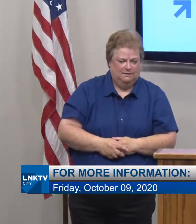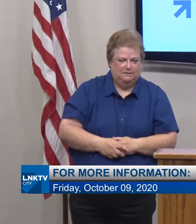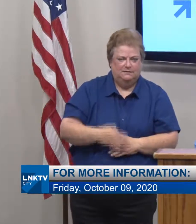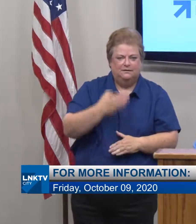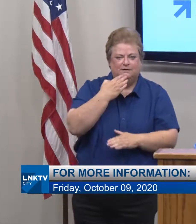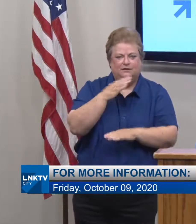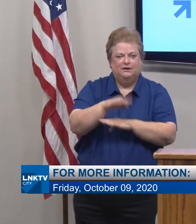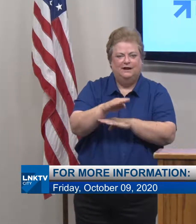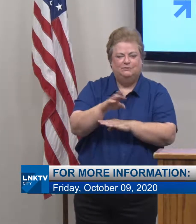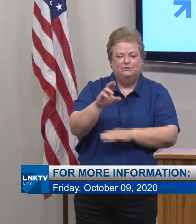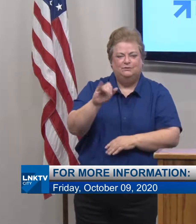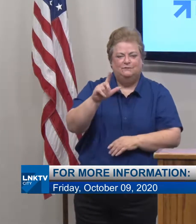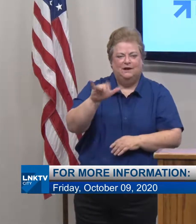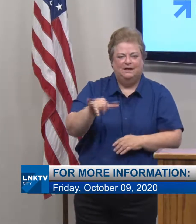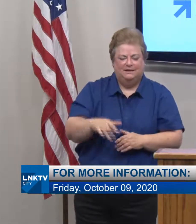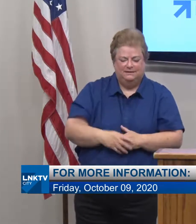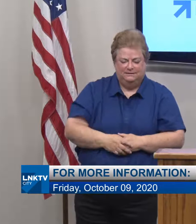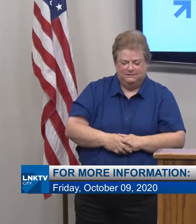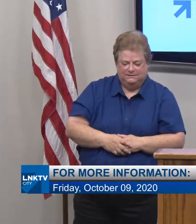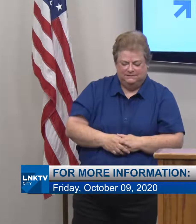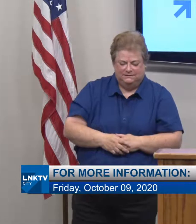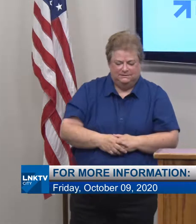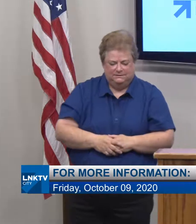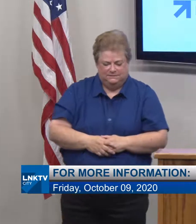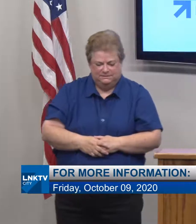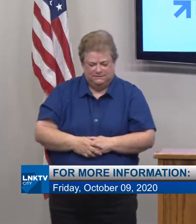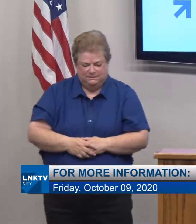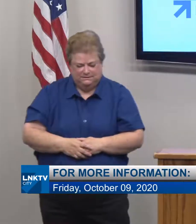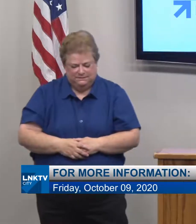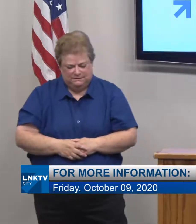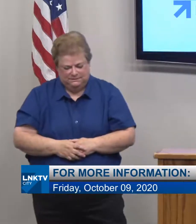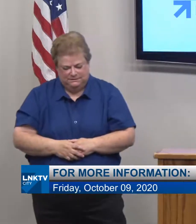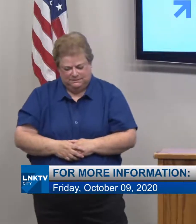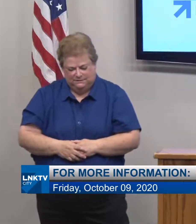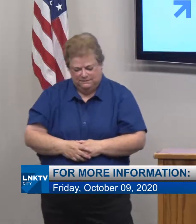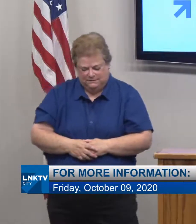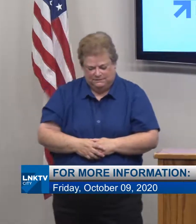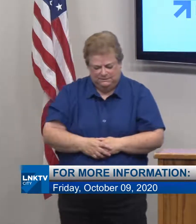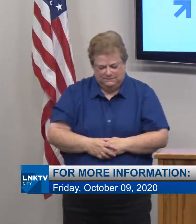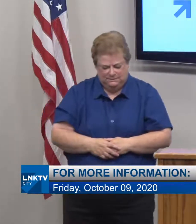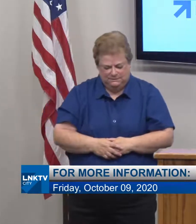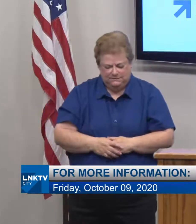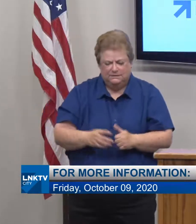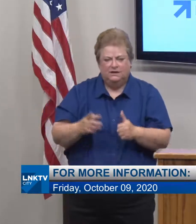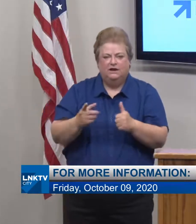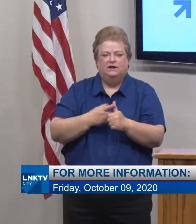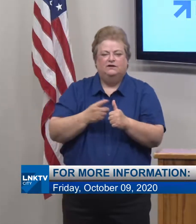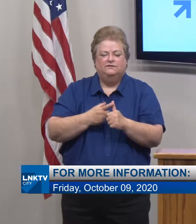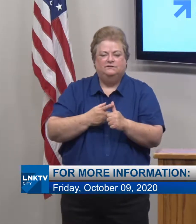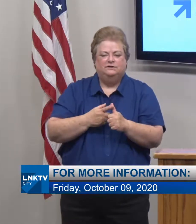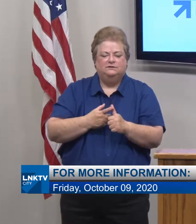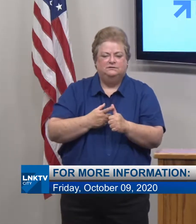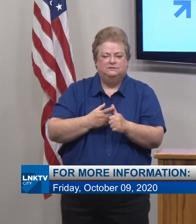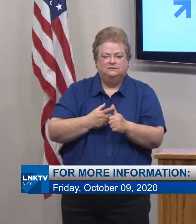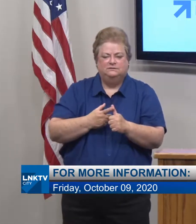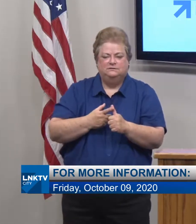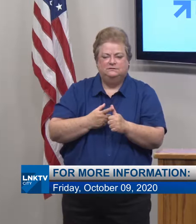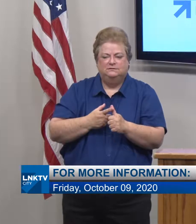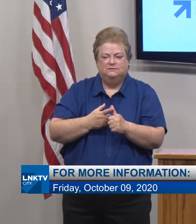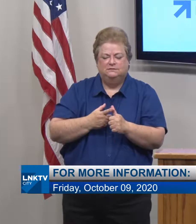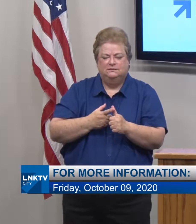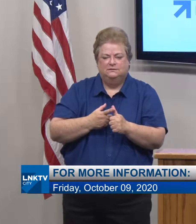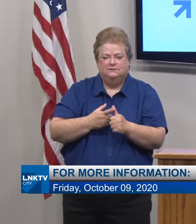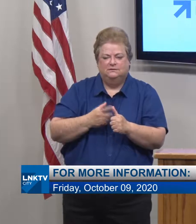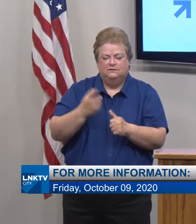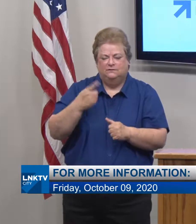Good afternoon, Riley. Good afternoon, Director. First, for those that are maybe less familiar